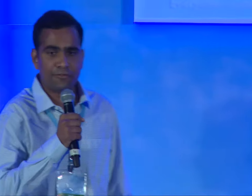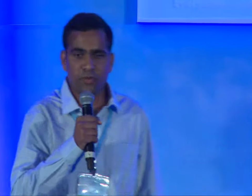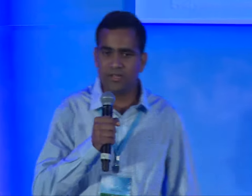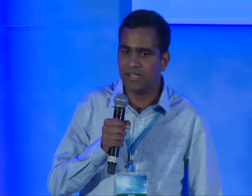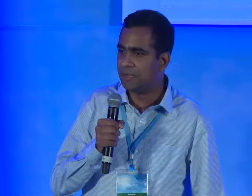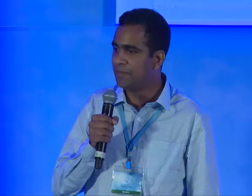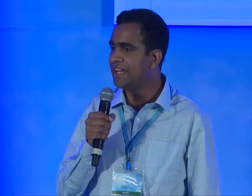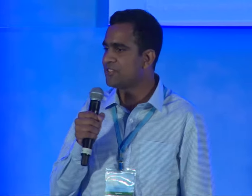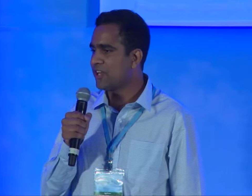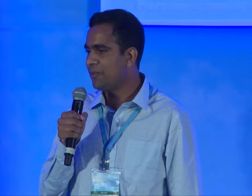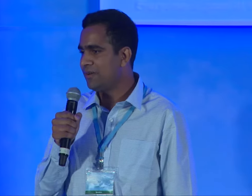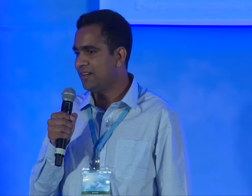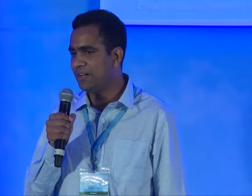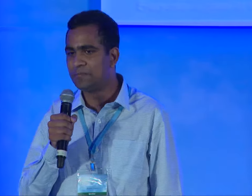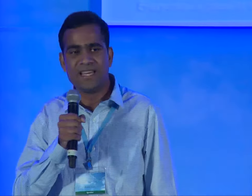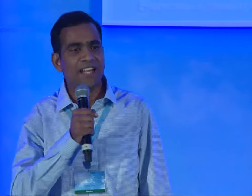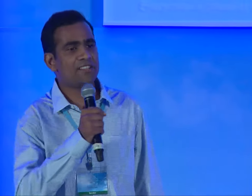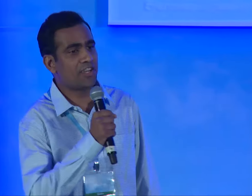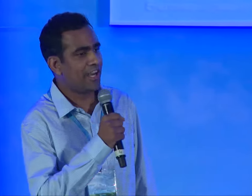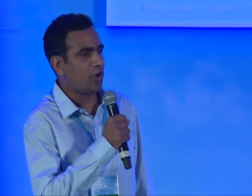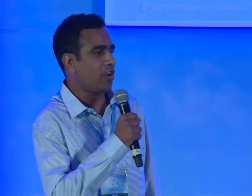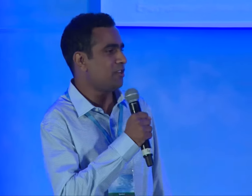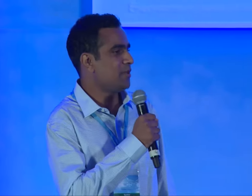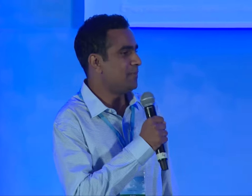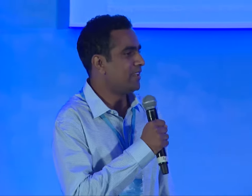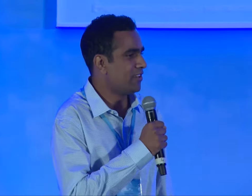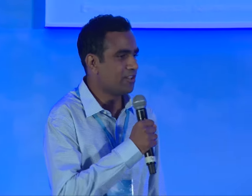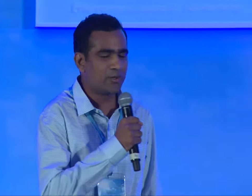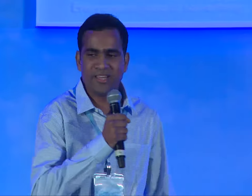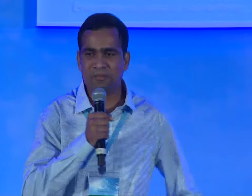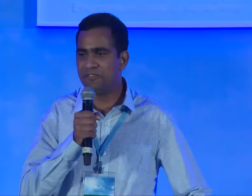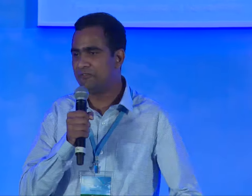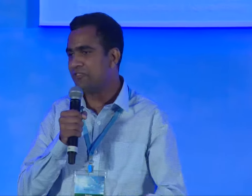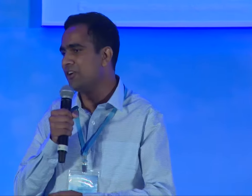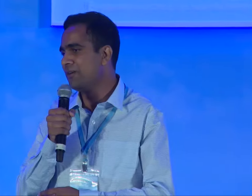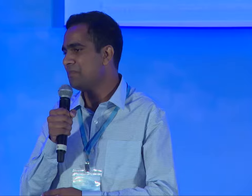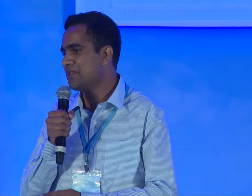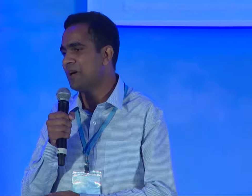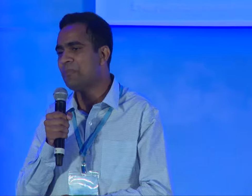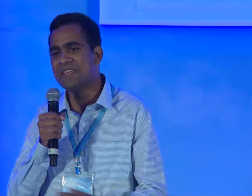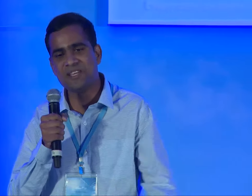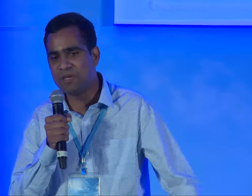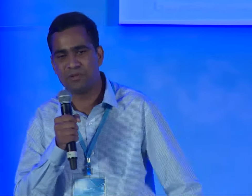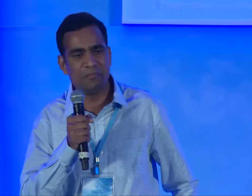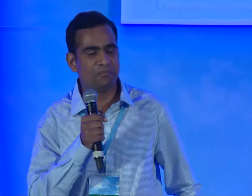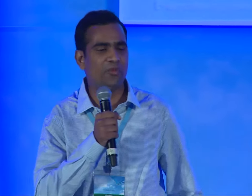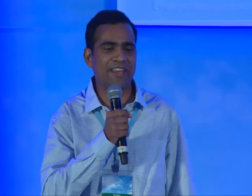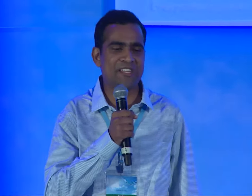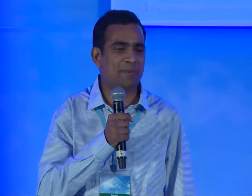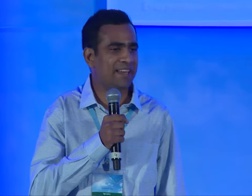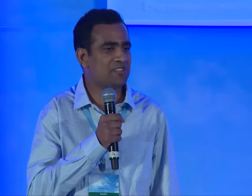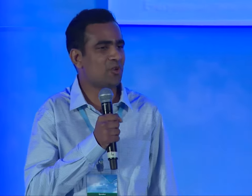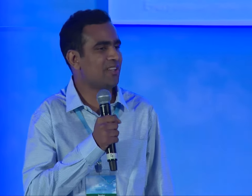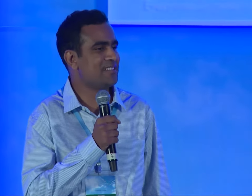Good afternoon, ladies and gentlemen. It is a great honor to be speaking here today. We've heard some amazing people,